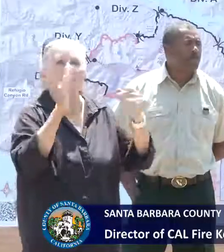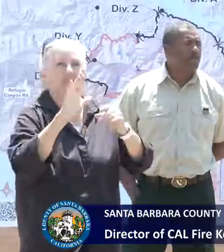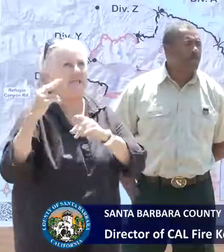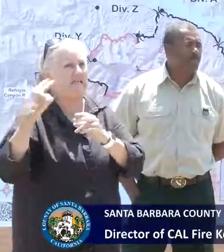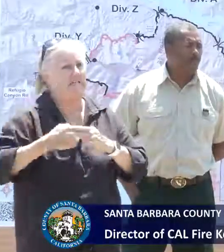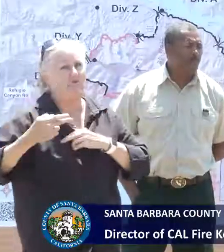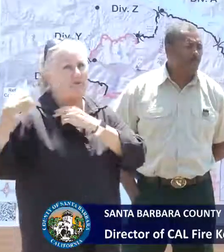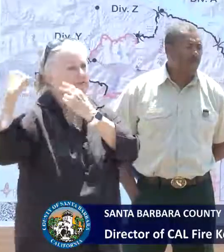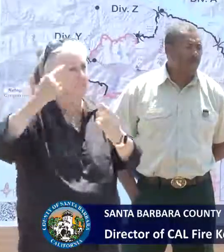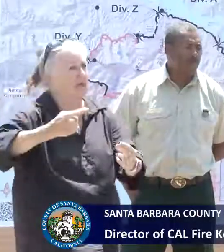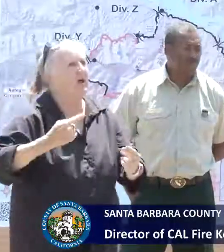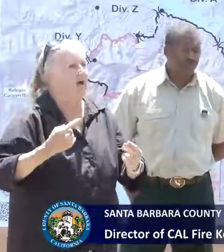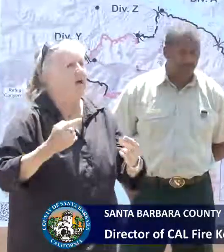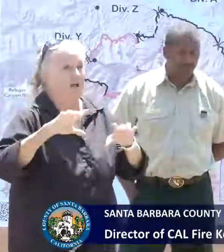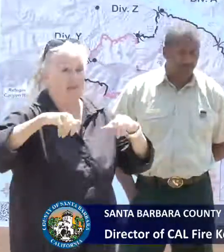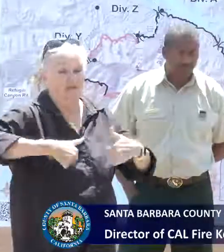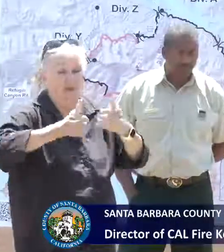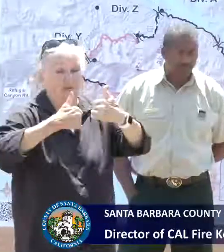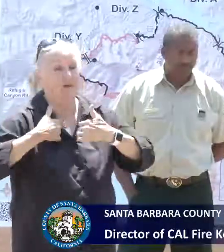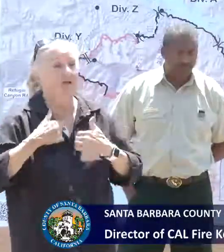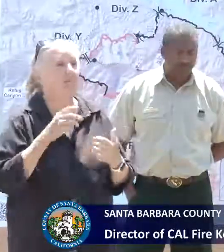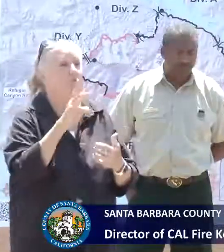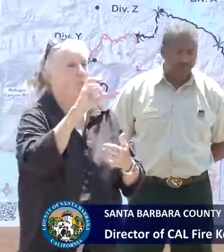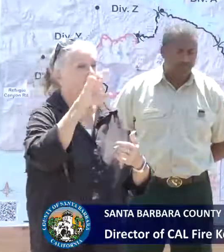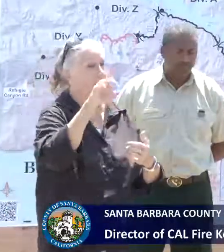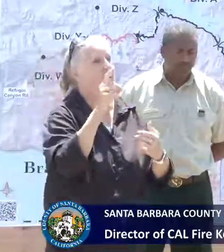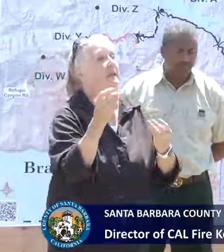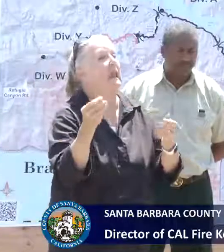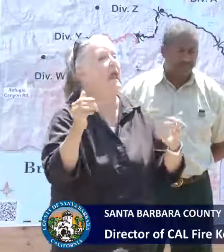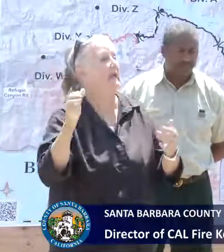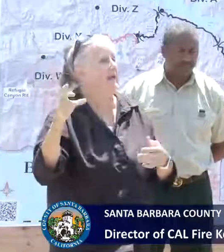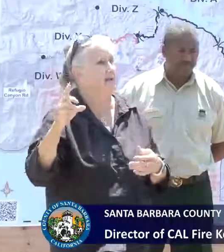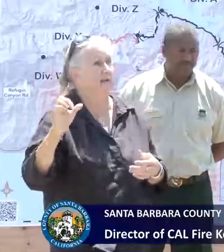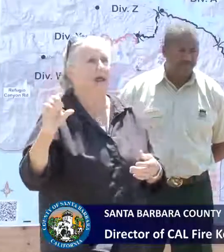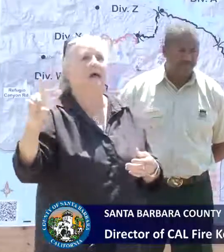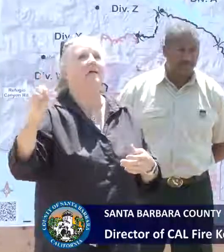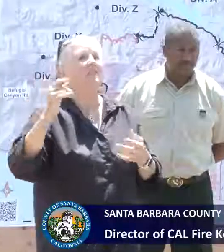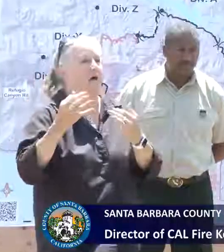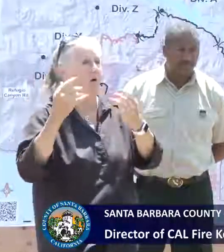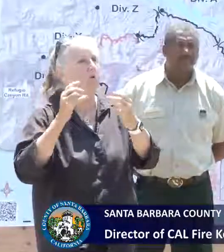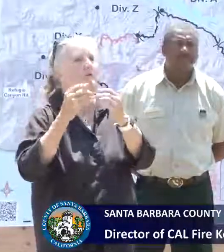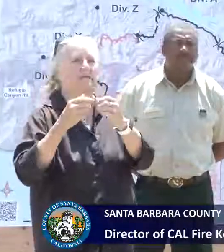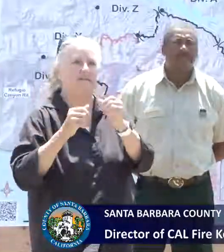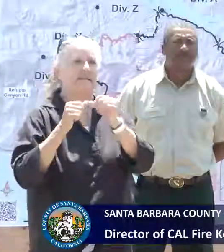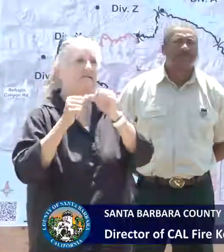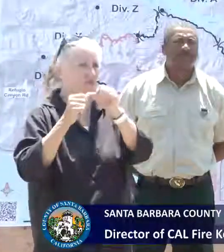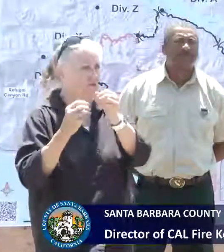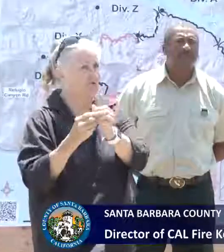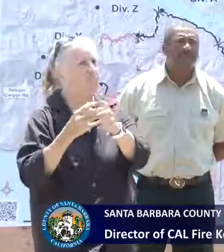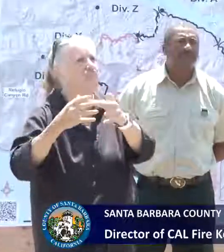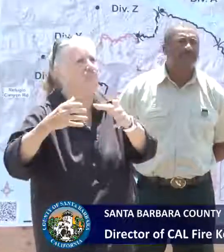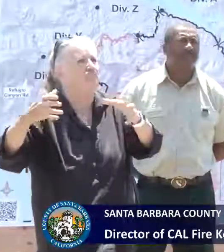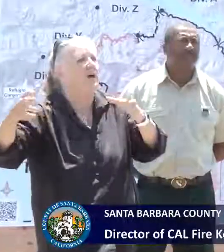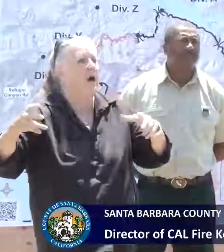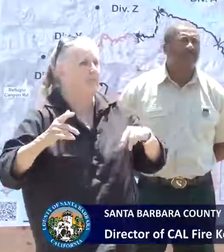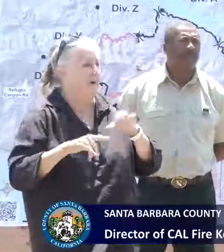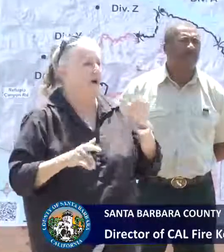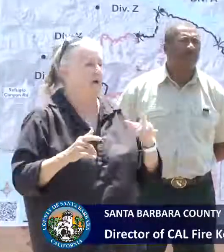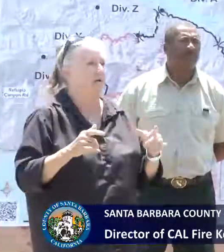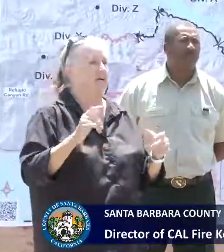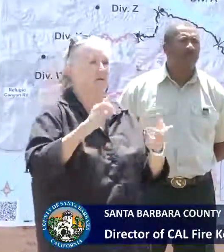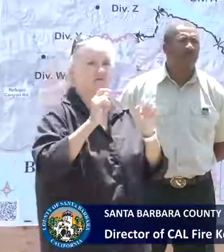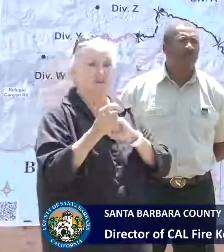history. The challenge we have with wildland fire in California is only going to continue to grow. But I can tell you the one thing that is